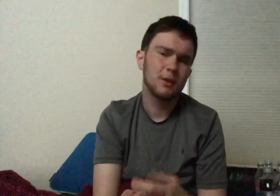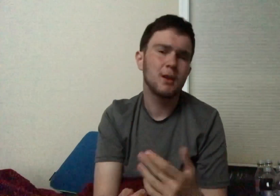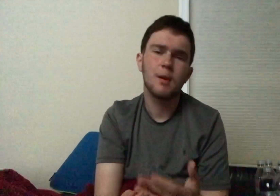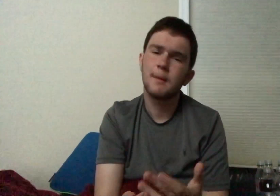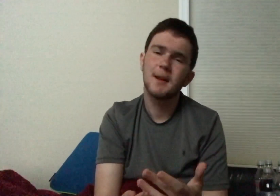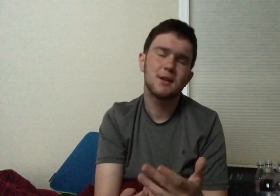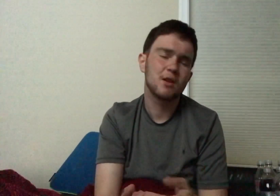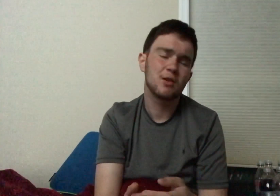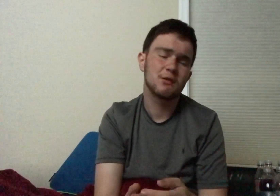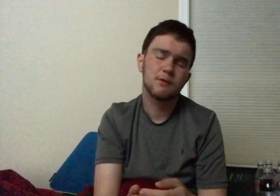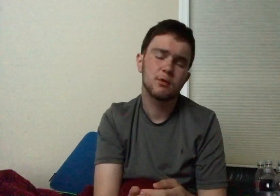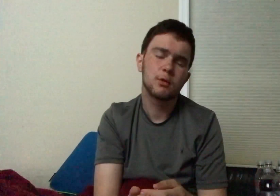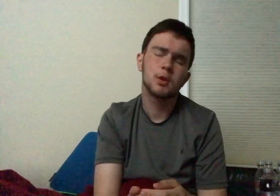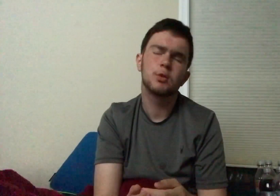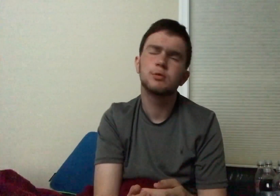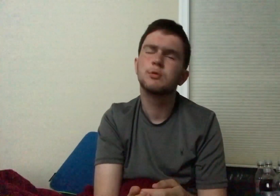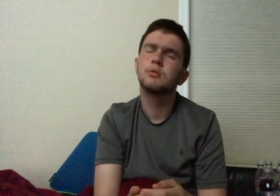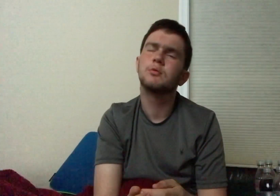I've been searching for the